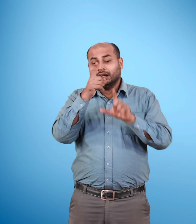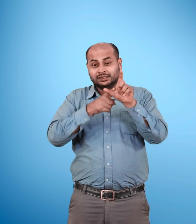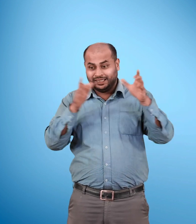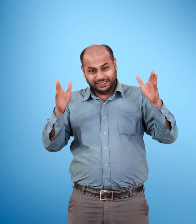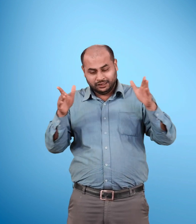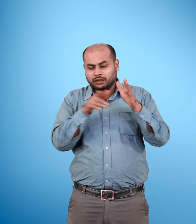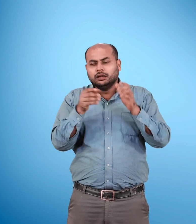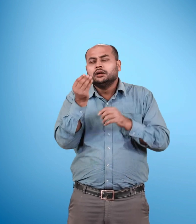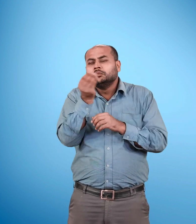a few days.